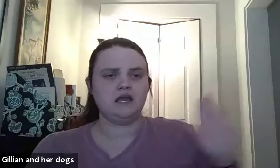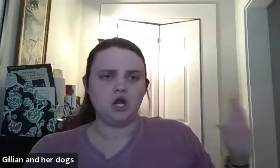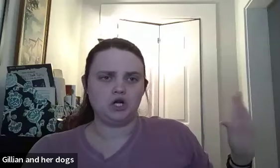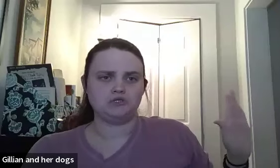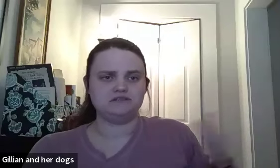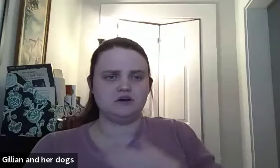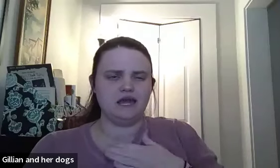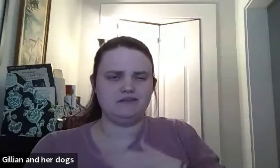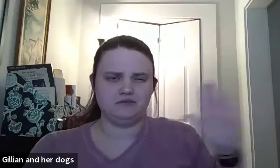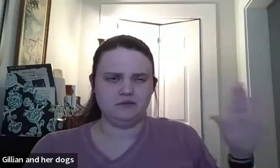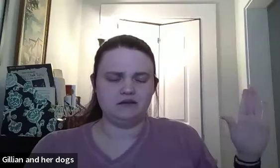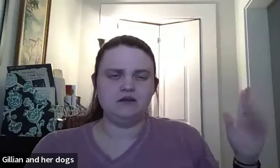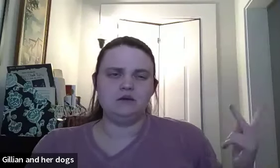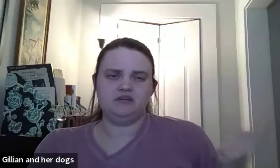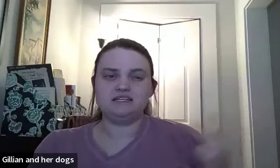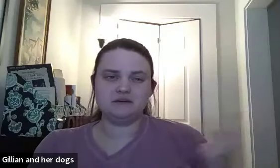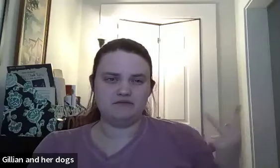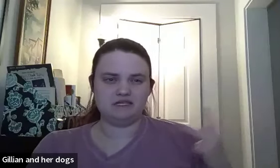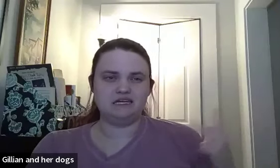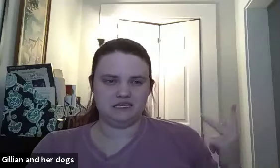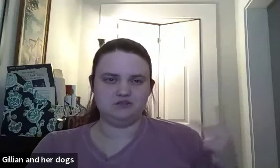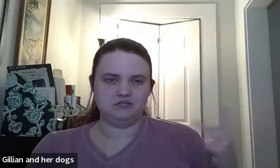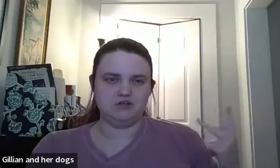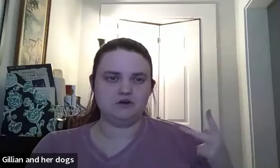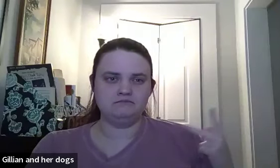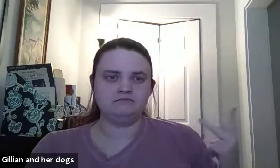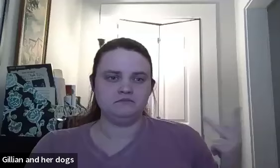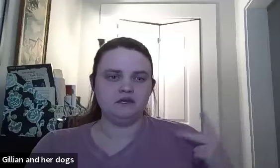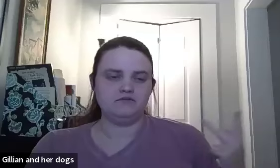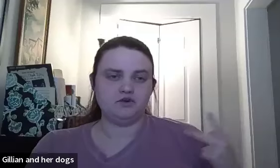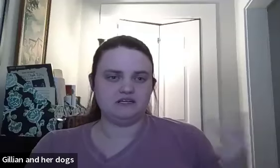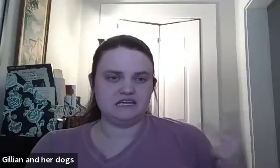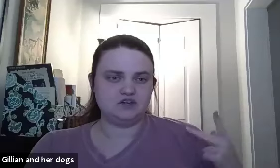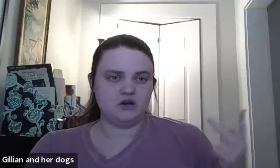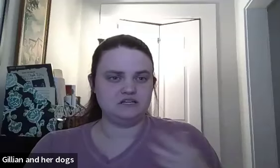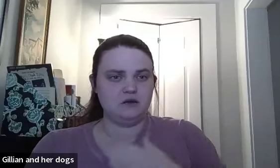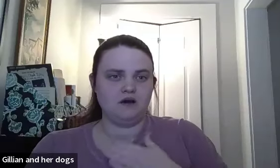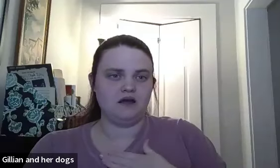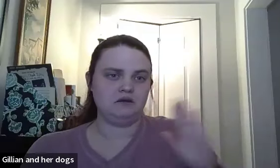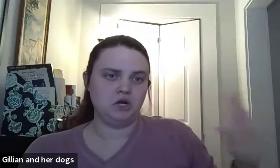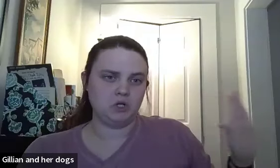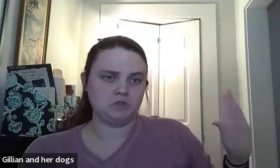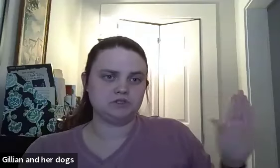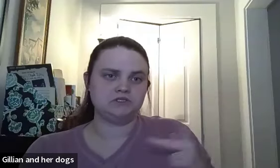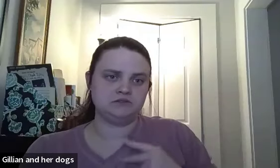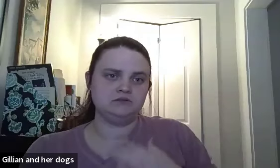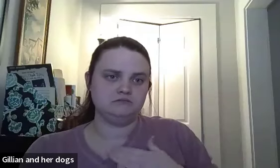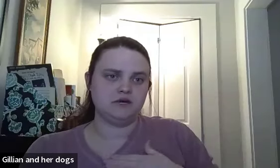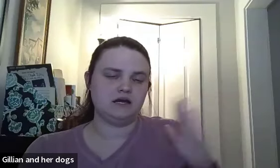mine, hers. Sorry, I had to think for a minute. Because I'm having us stand next to each other. For like saying it's ours, I go mine, hers.